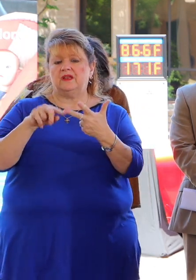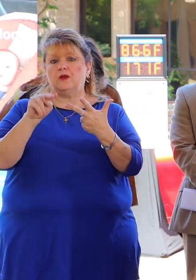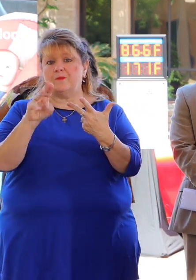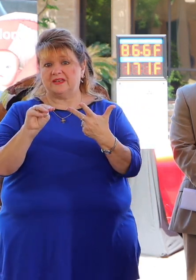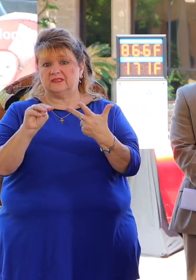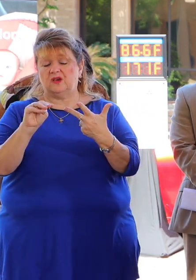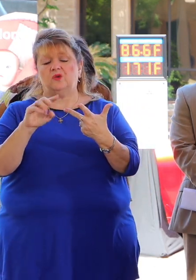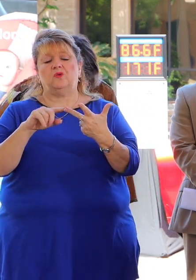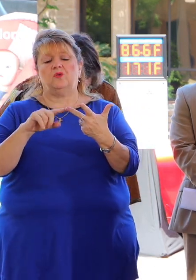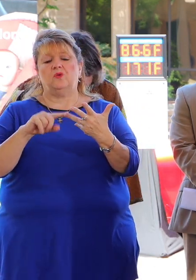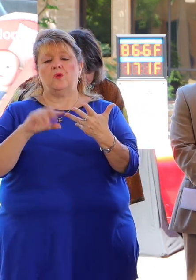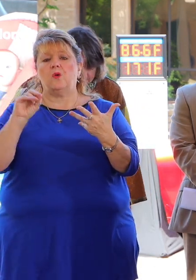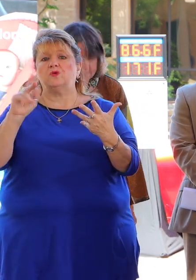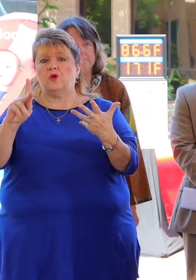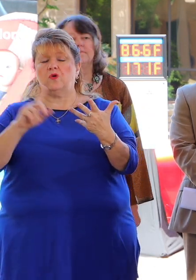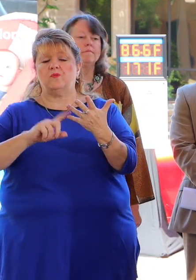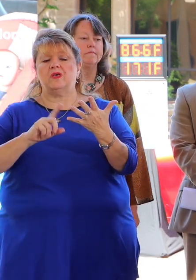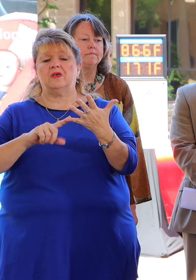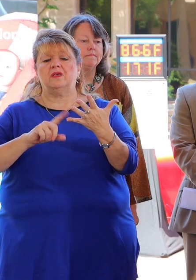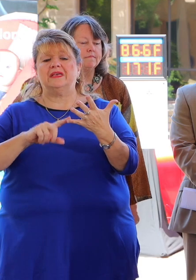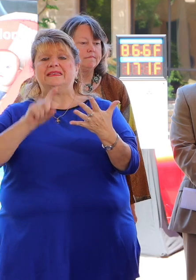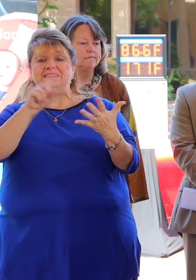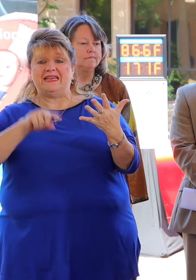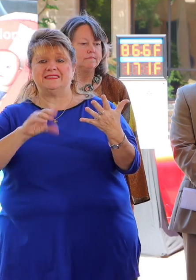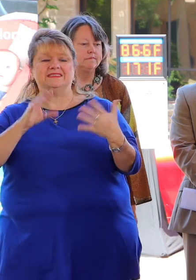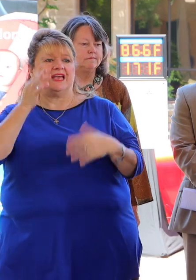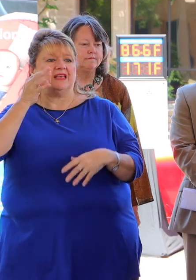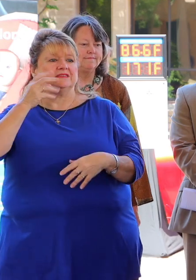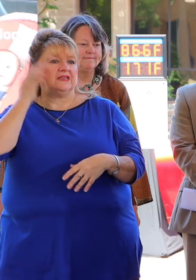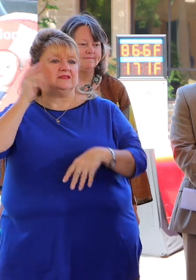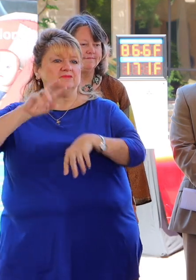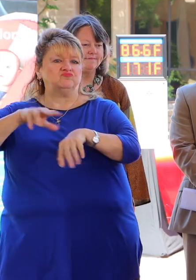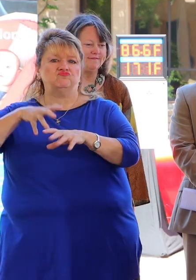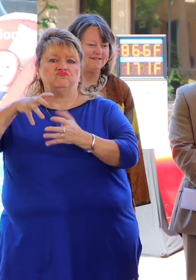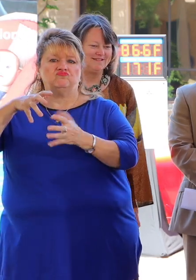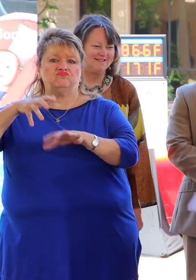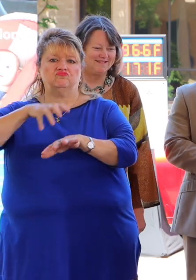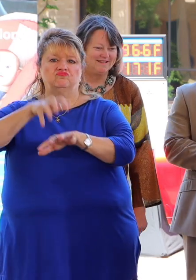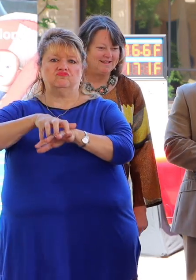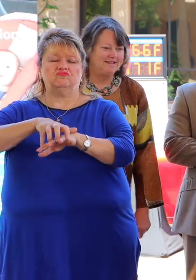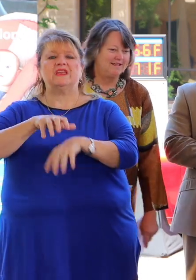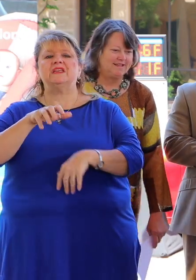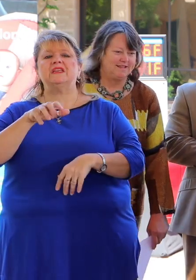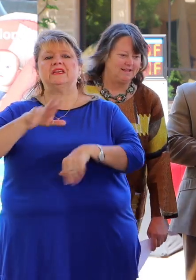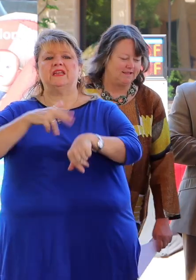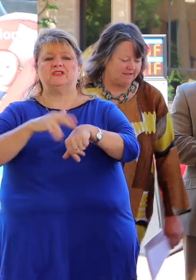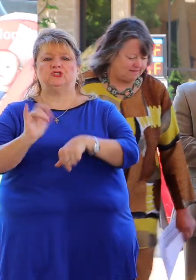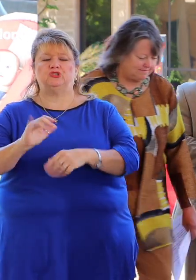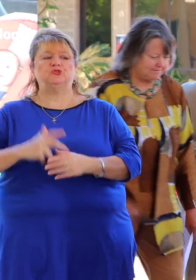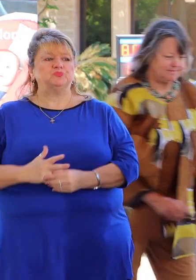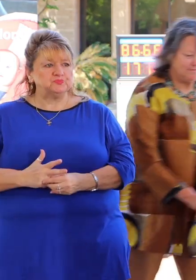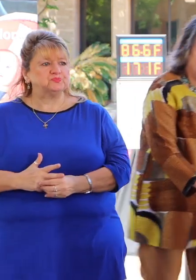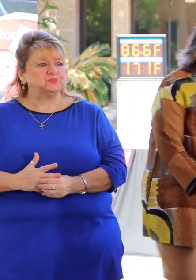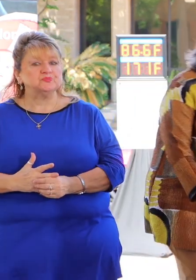Oklahoma, Texas, and the Indian Nations. Please welcome Dr. Gunnels.